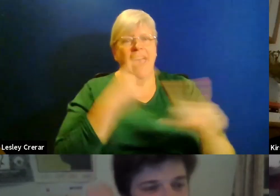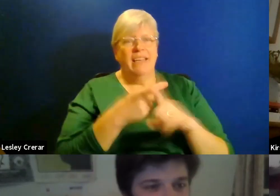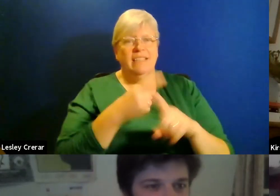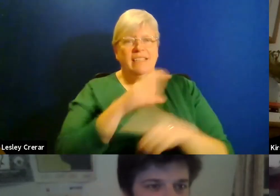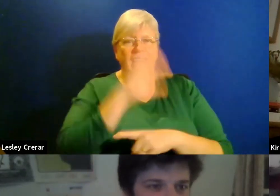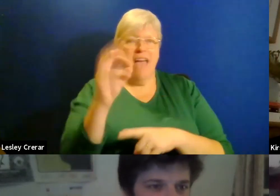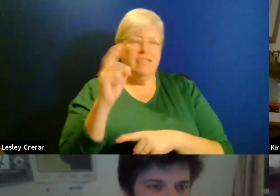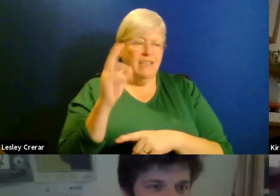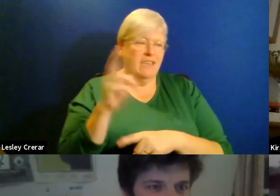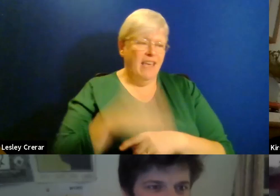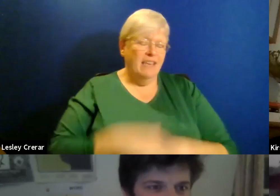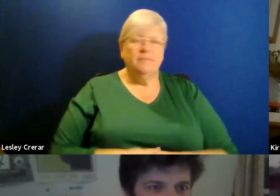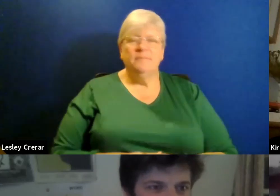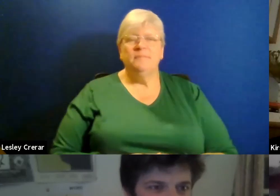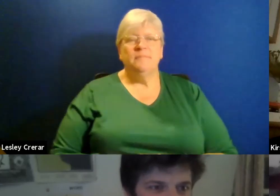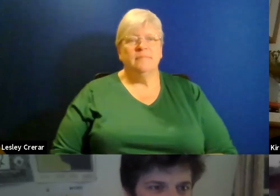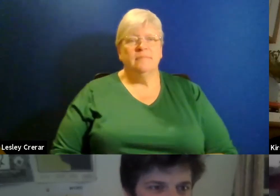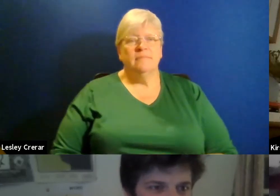again.